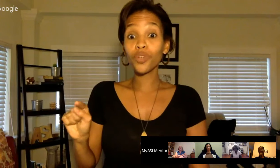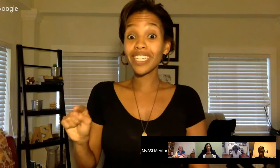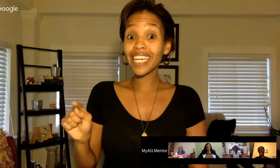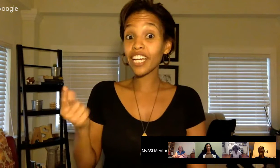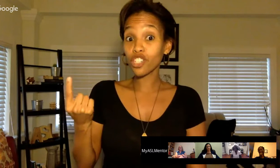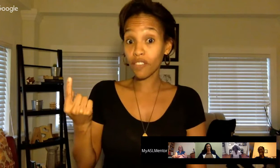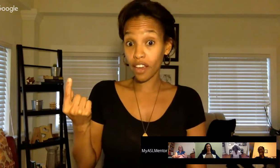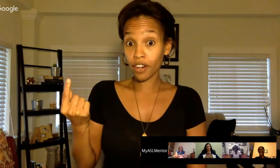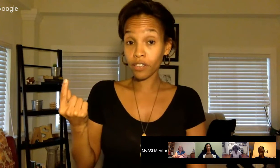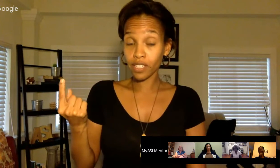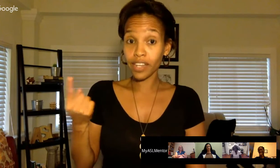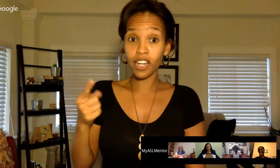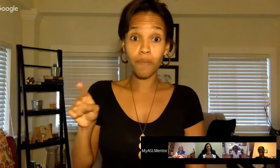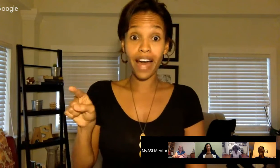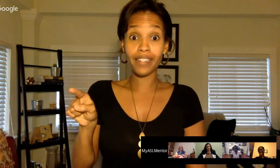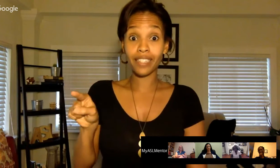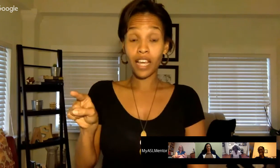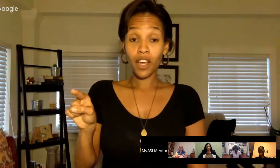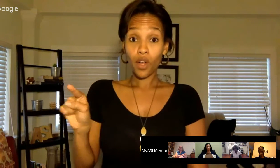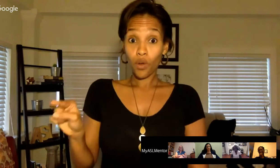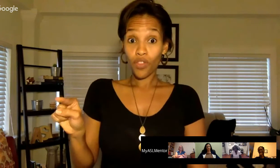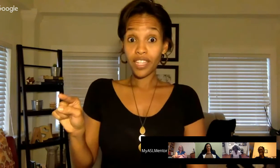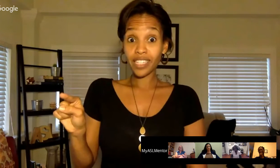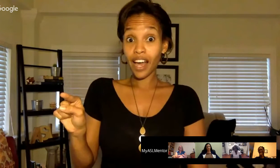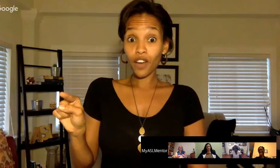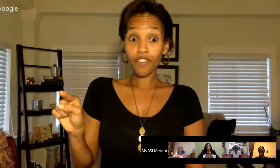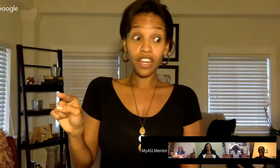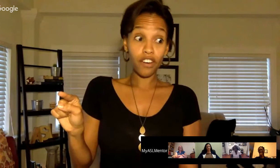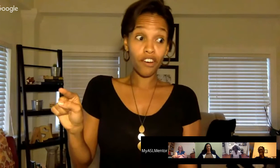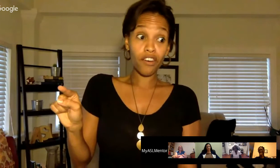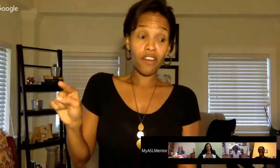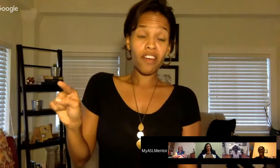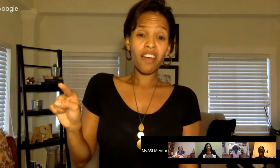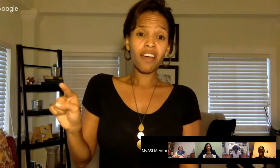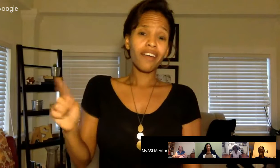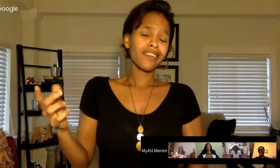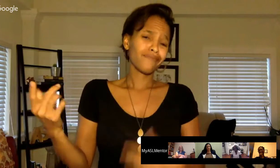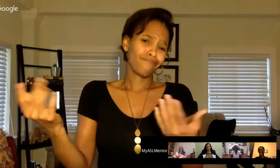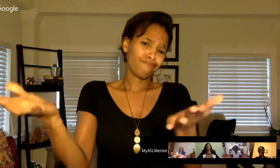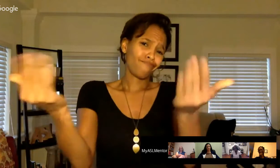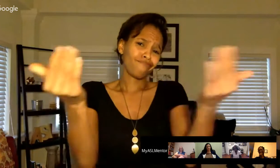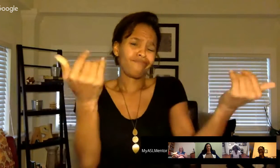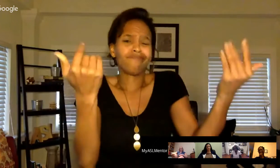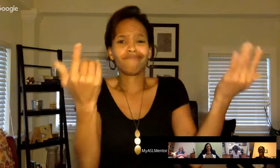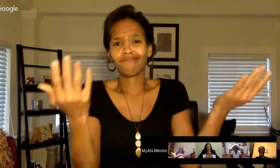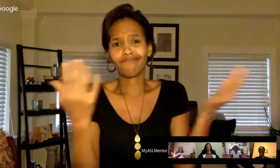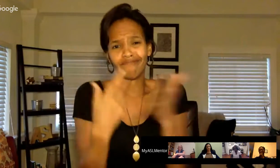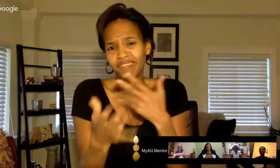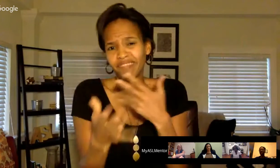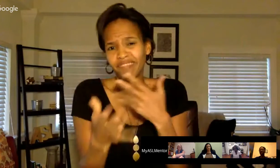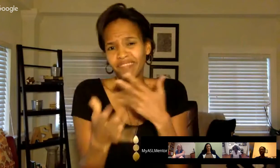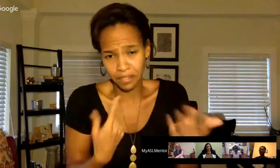we could do a negation there, set it up as this guy over here,